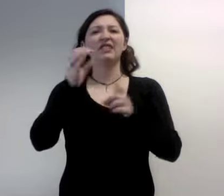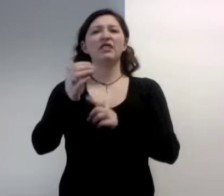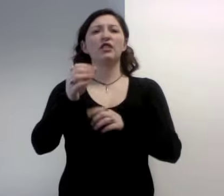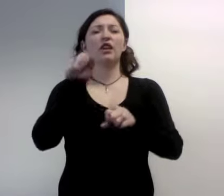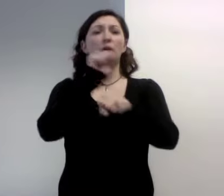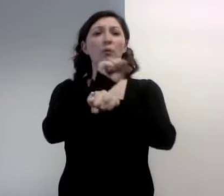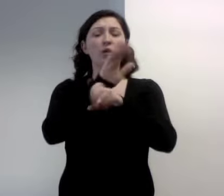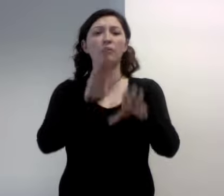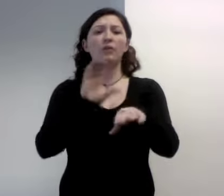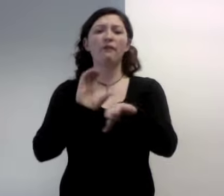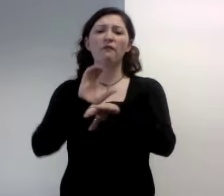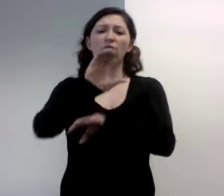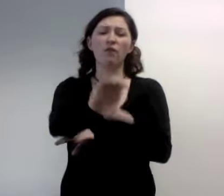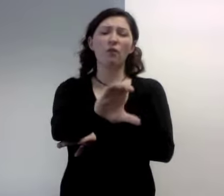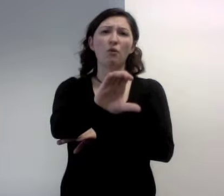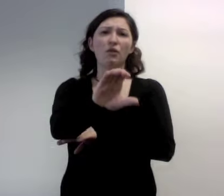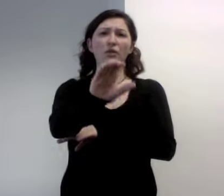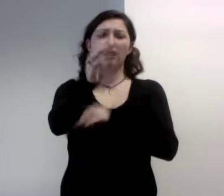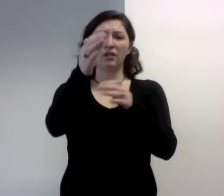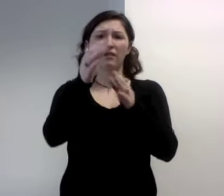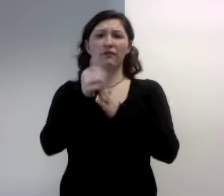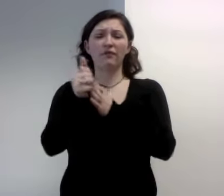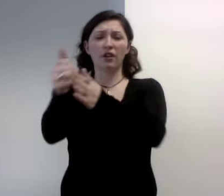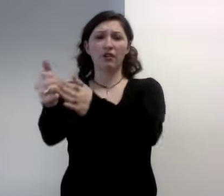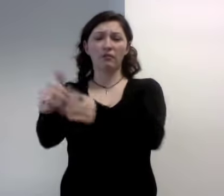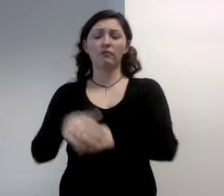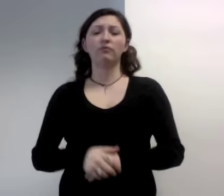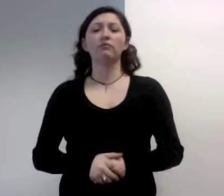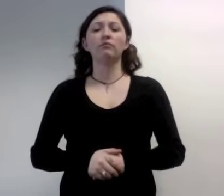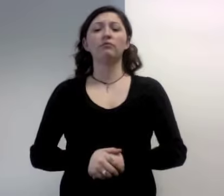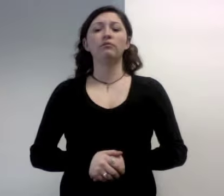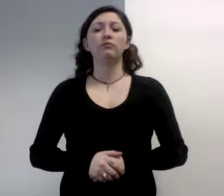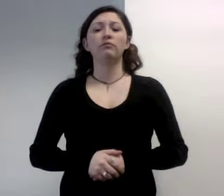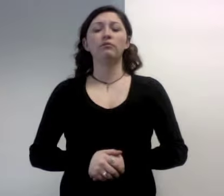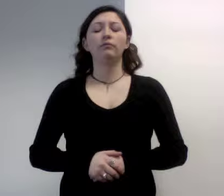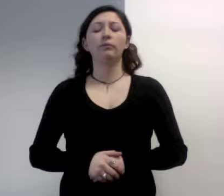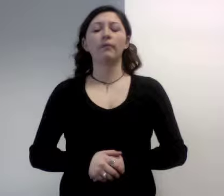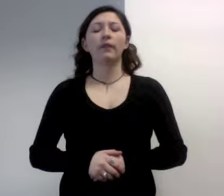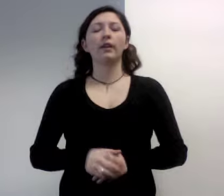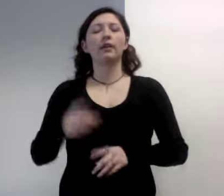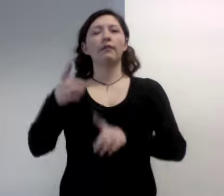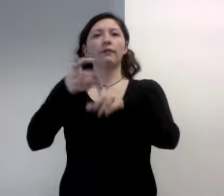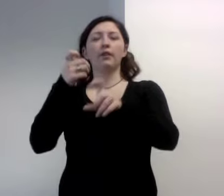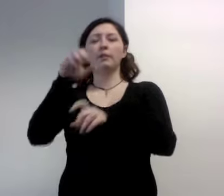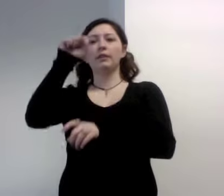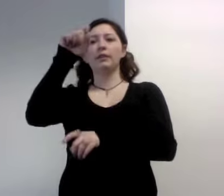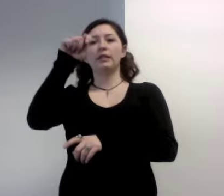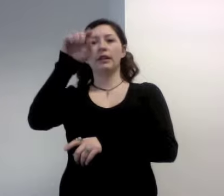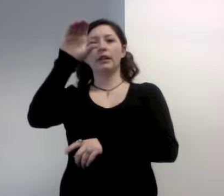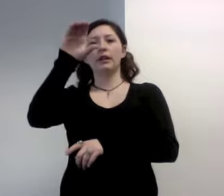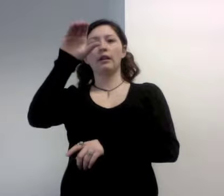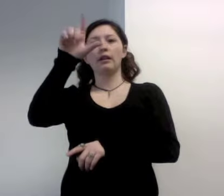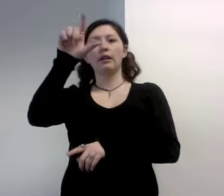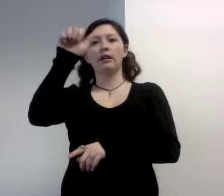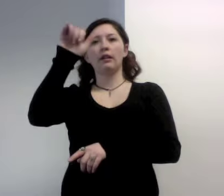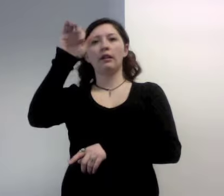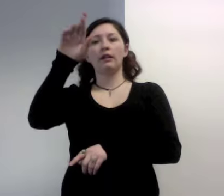under. This is an example from Upton Sinclair's book. Cut up by the